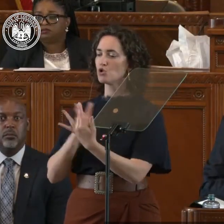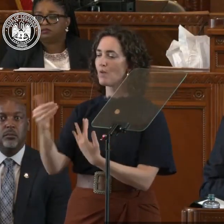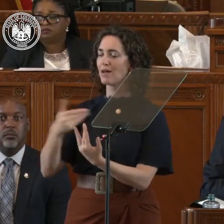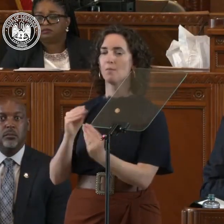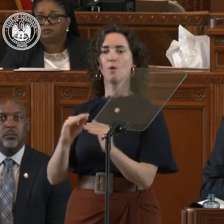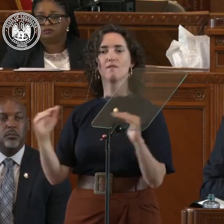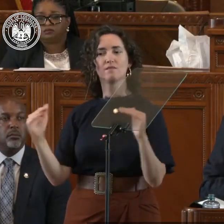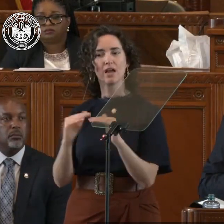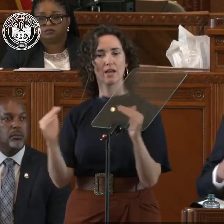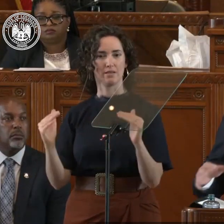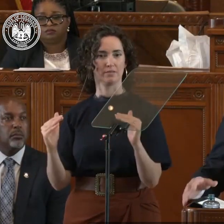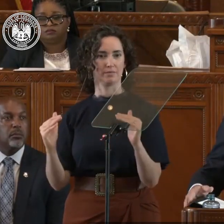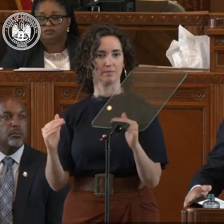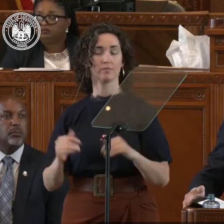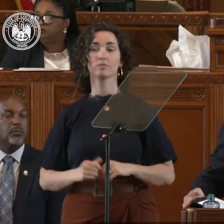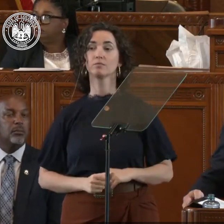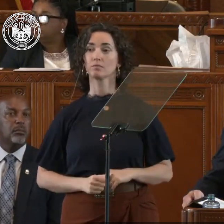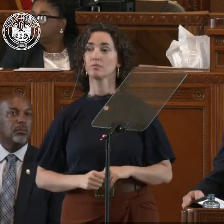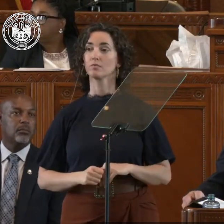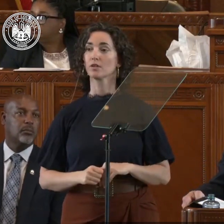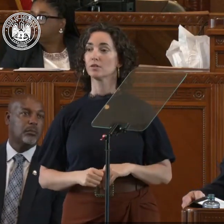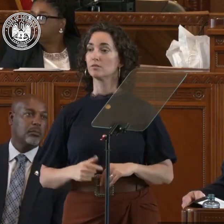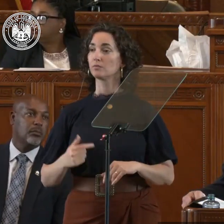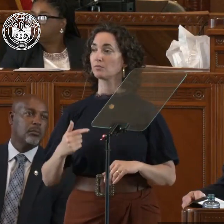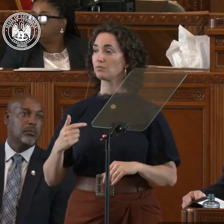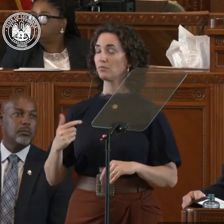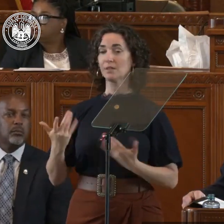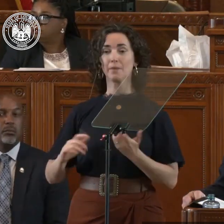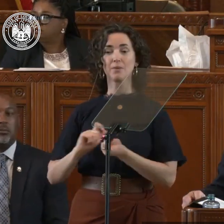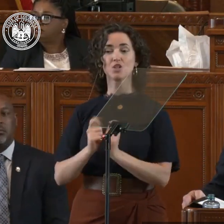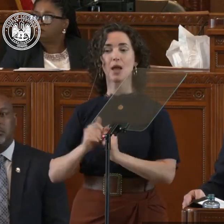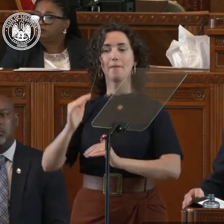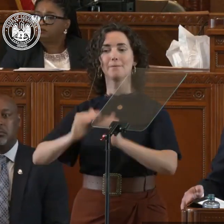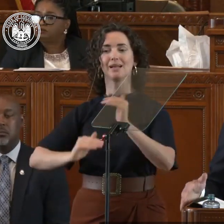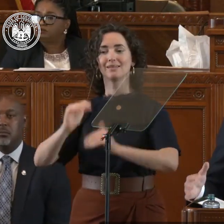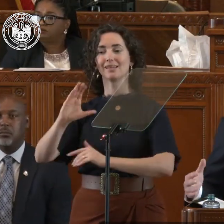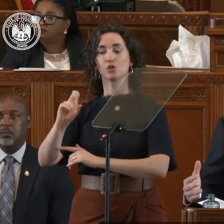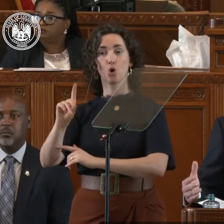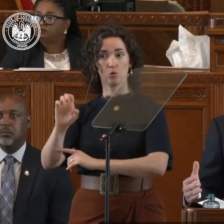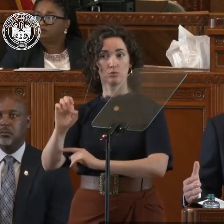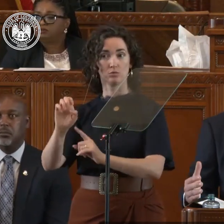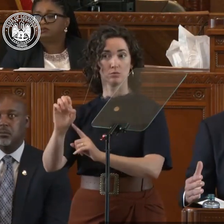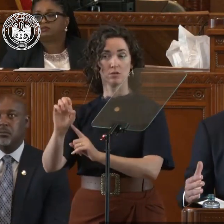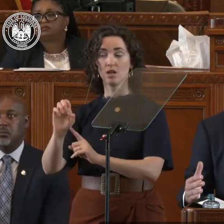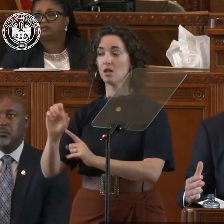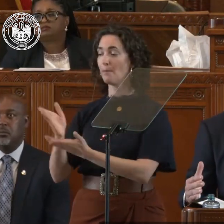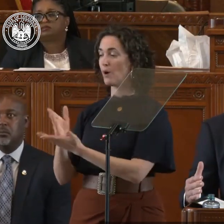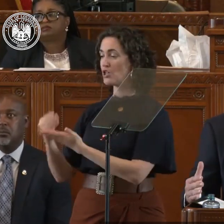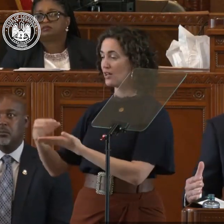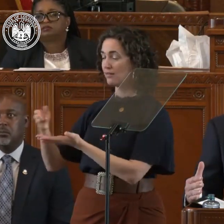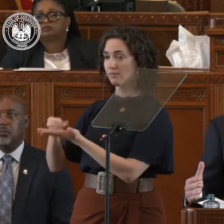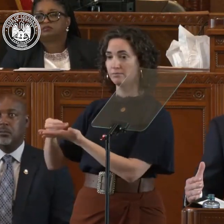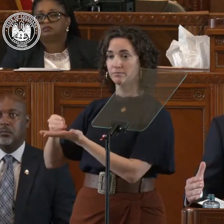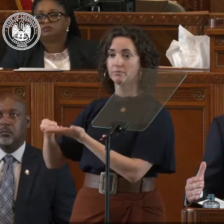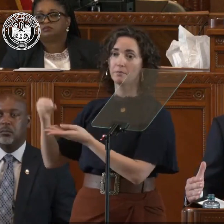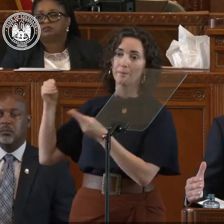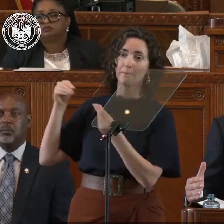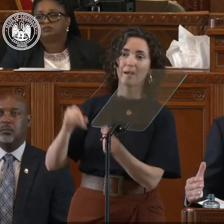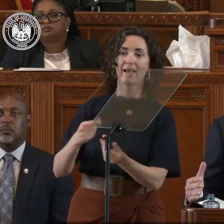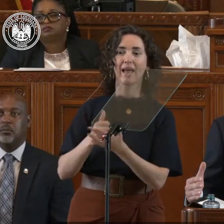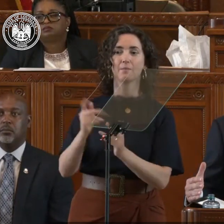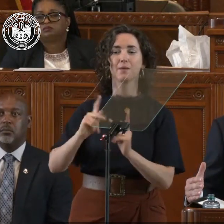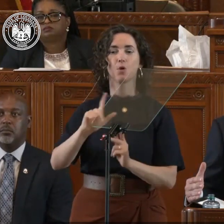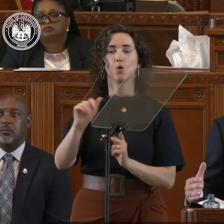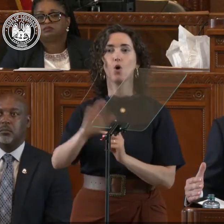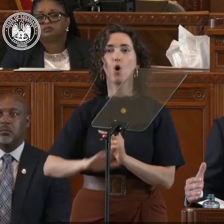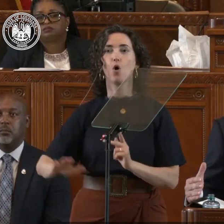for everyone. I'm open to upgrading our building codes and would include funding in the budget to help Louisianans fortify their roofs, which will